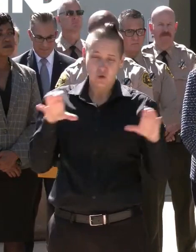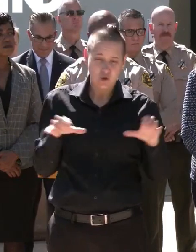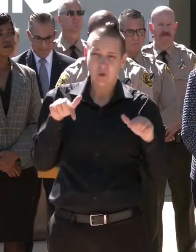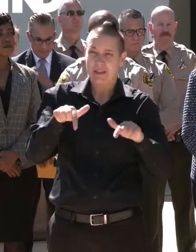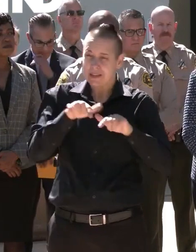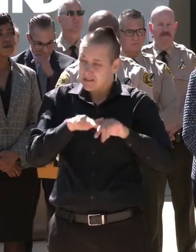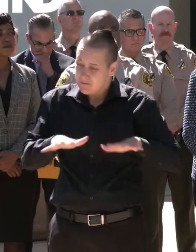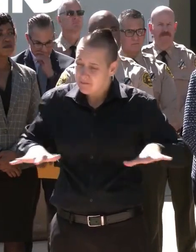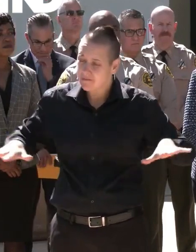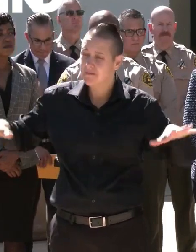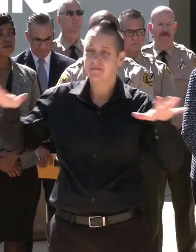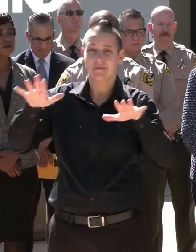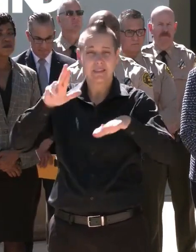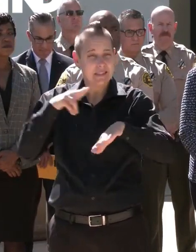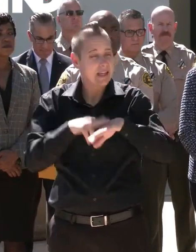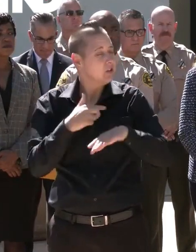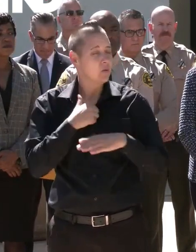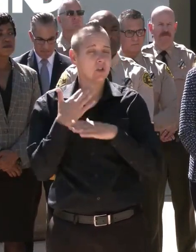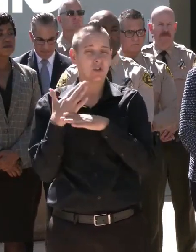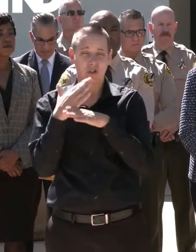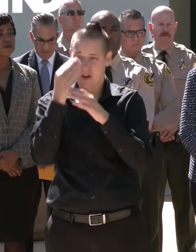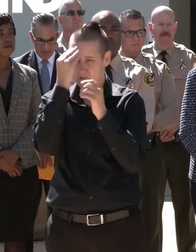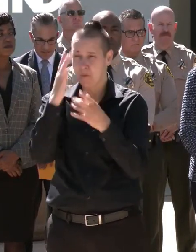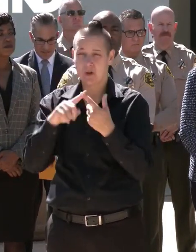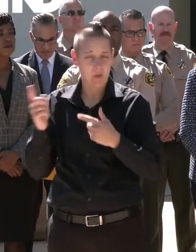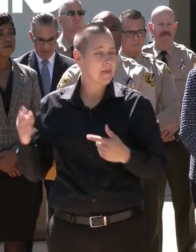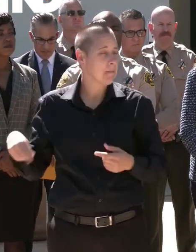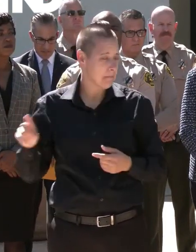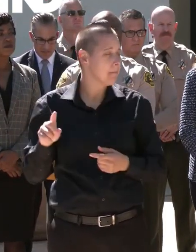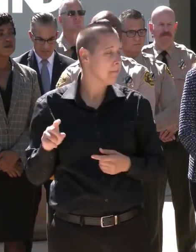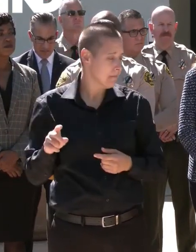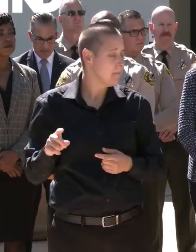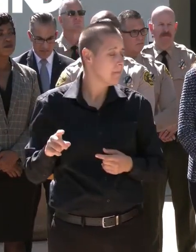this across the country. We share this information with them.